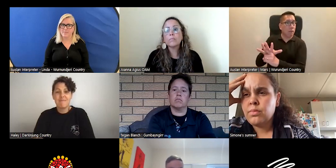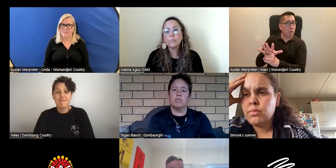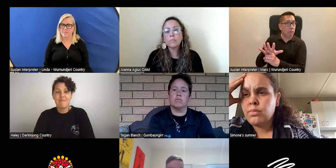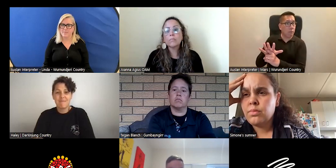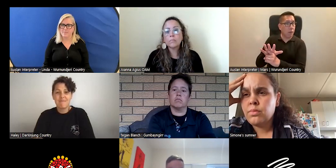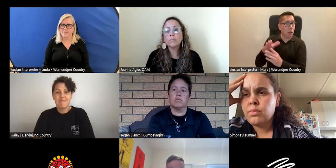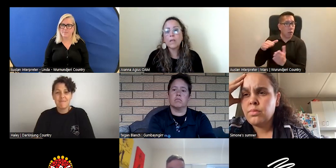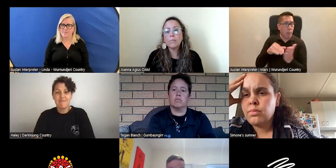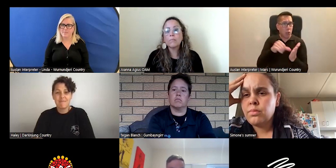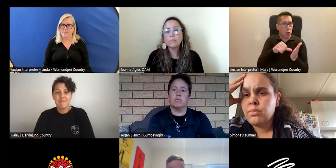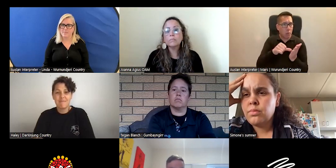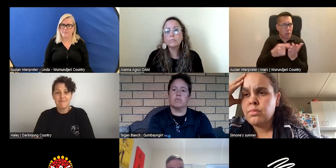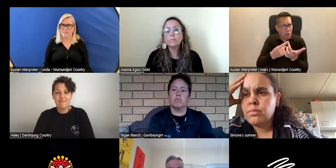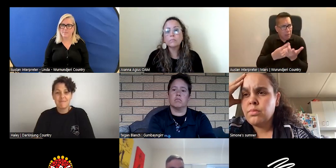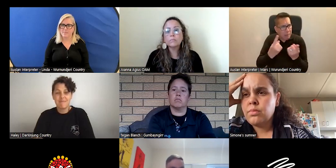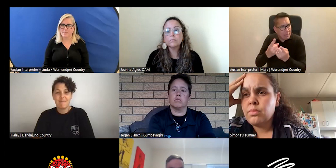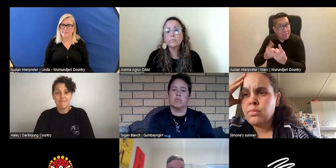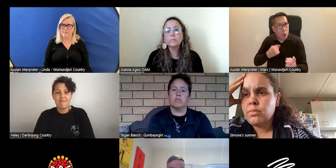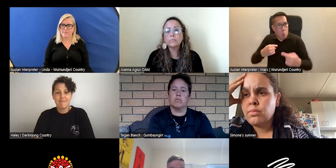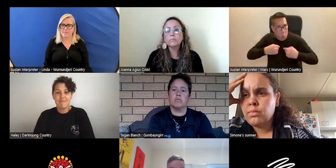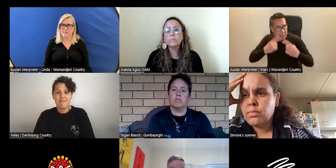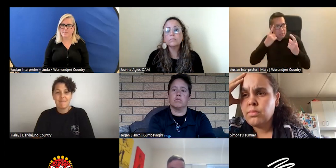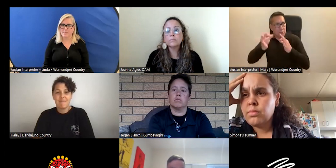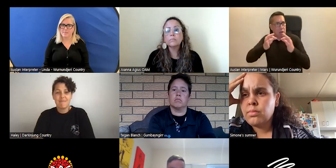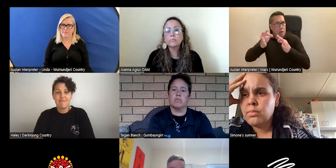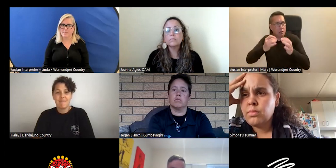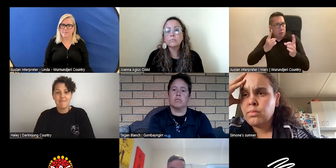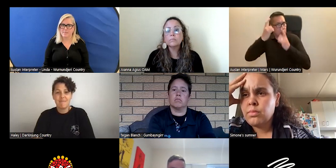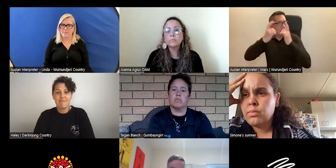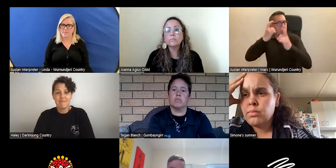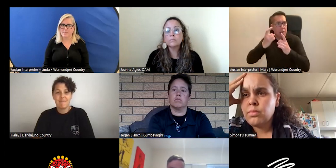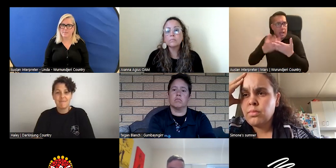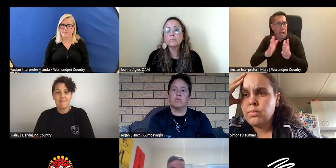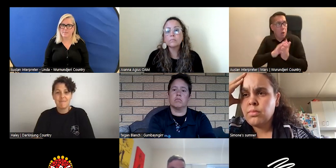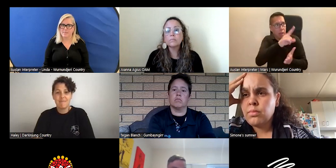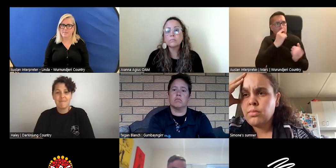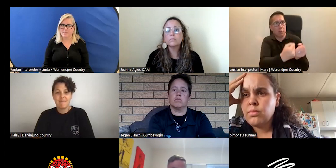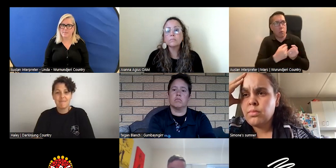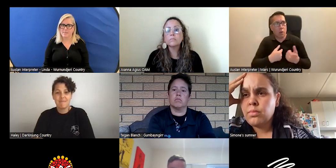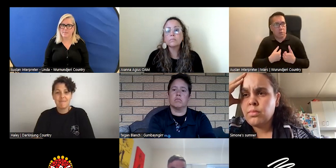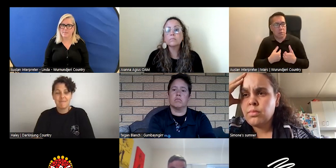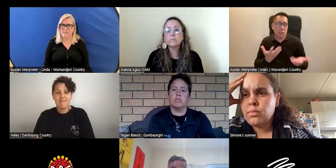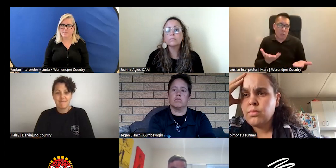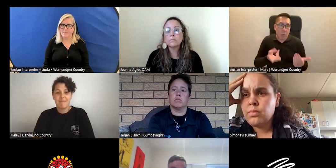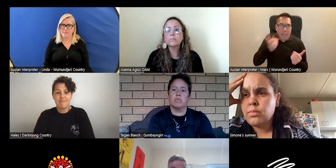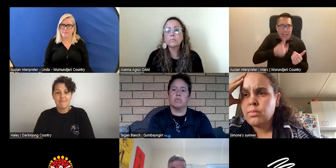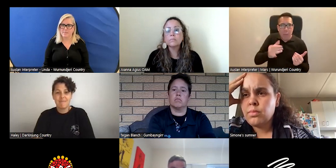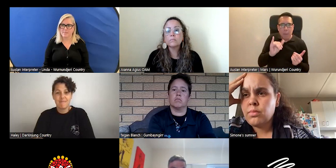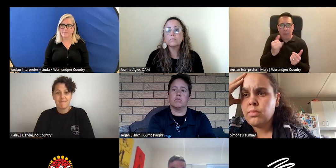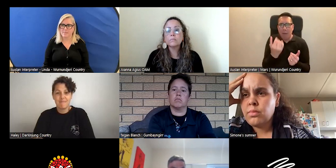with other things that we design and come up and create, and how we get supported through that. Again, we've probably